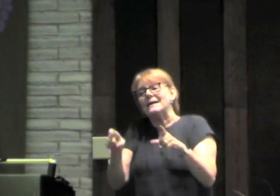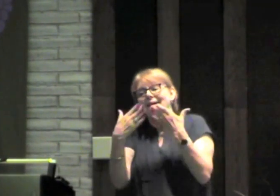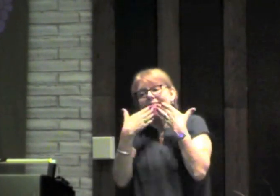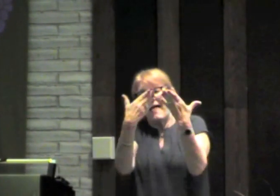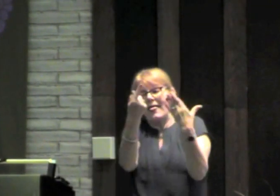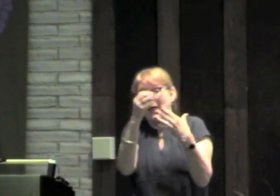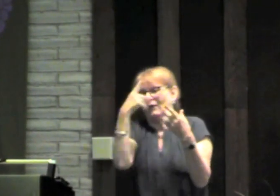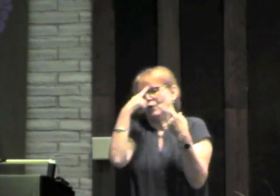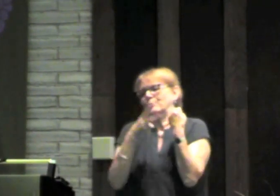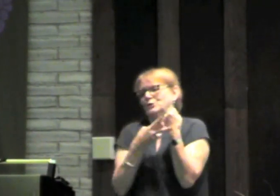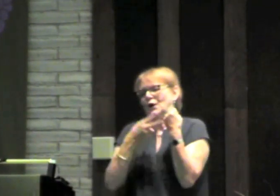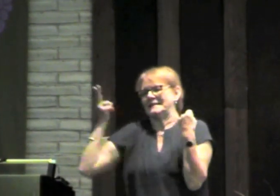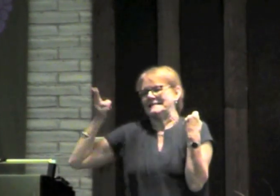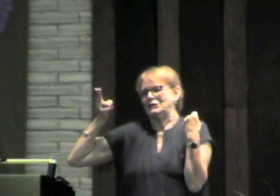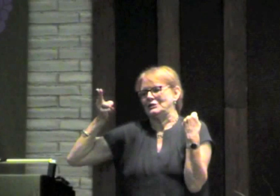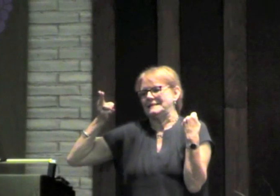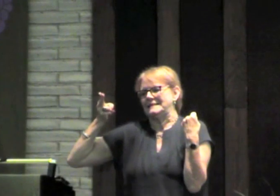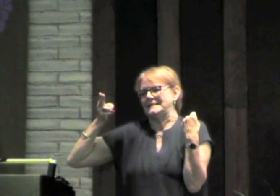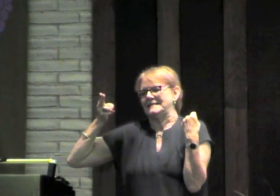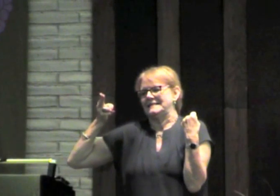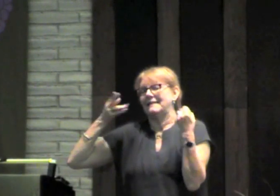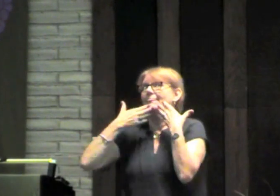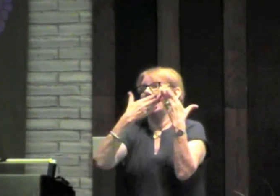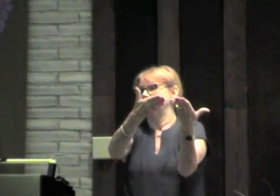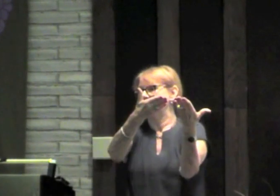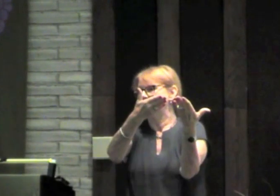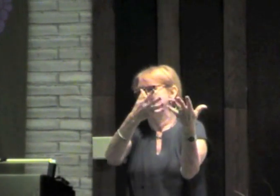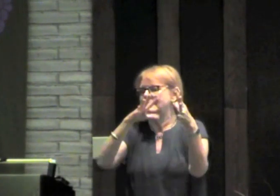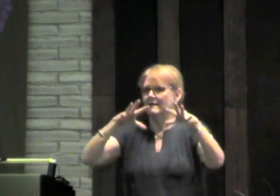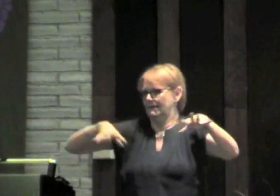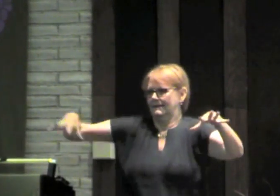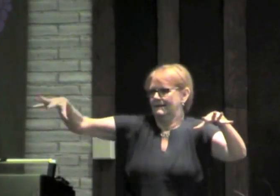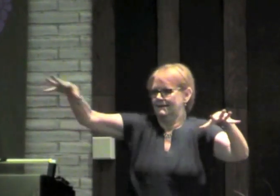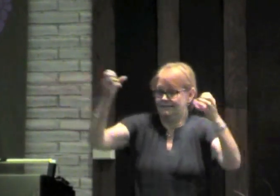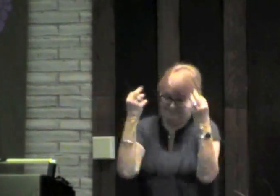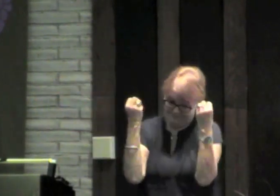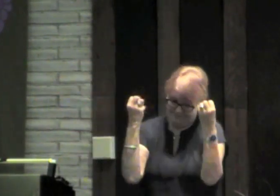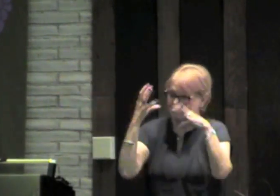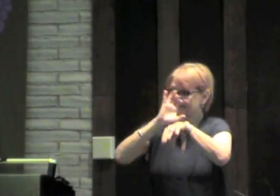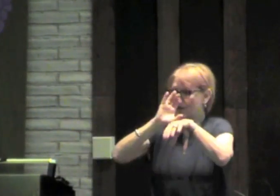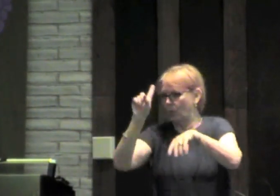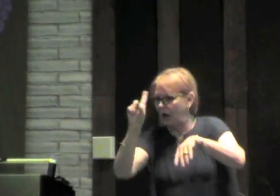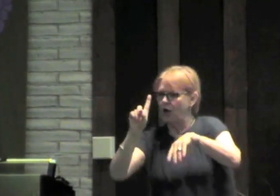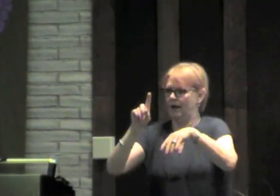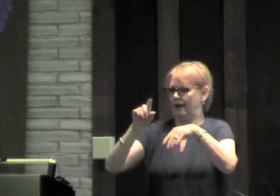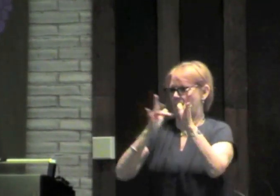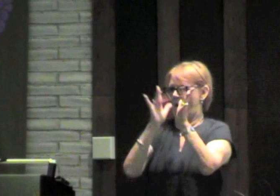taken over many of these historical places, but I have to thank them for preserving the history. I'm so thankful they did take